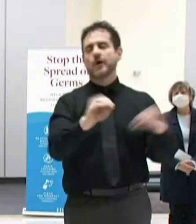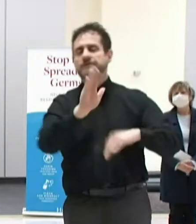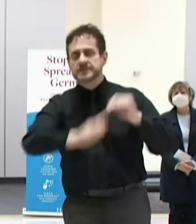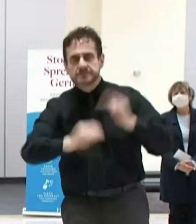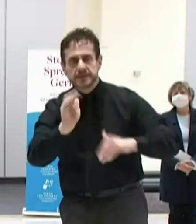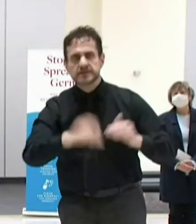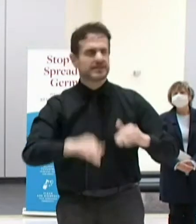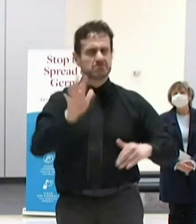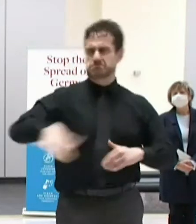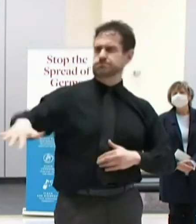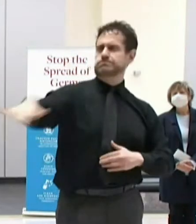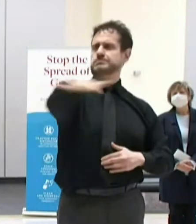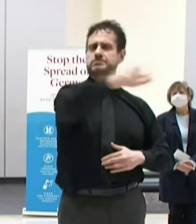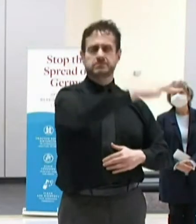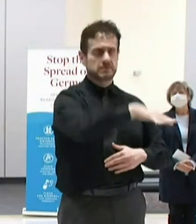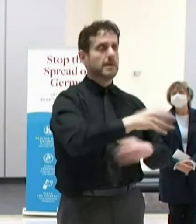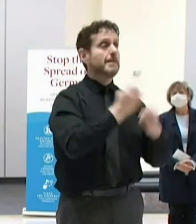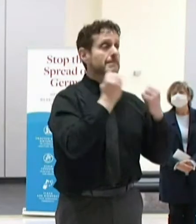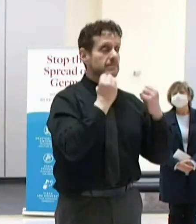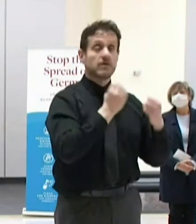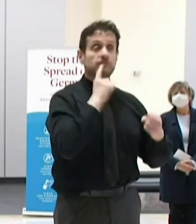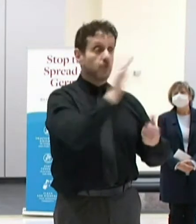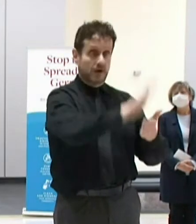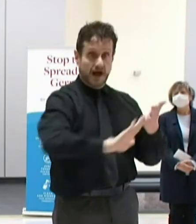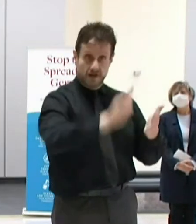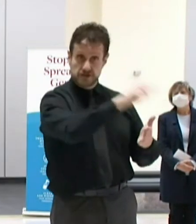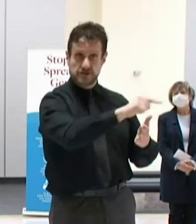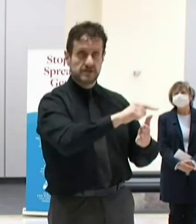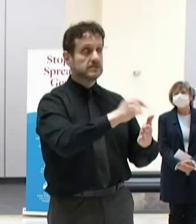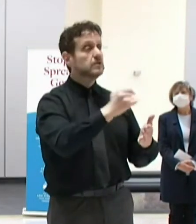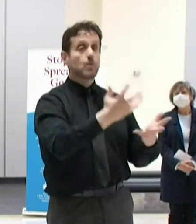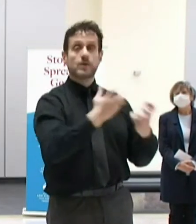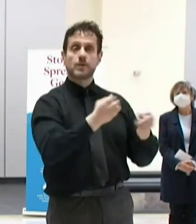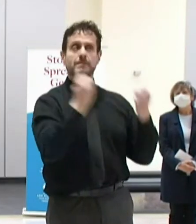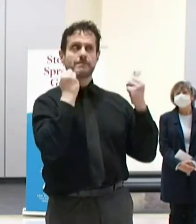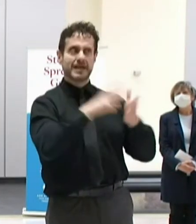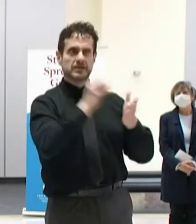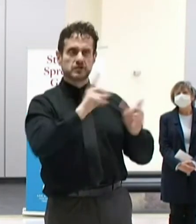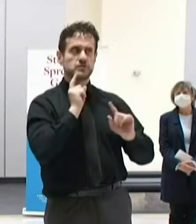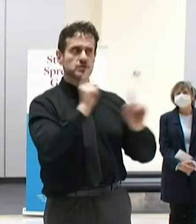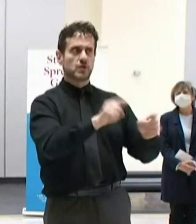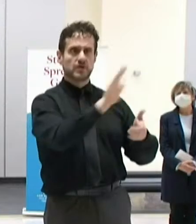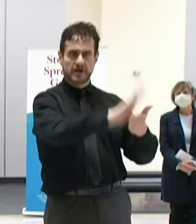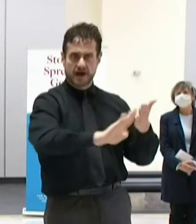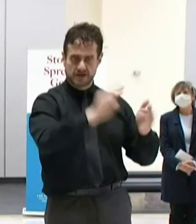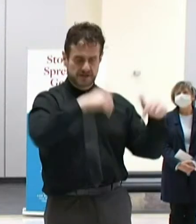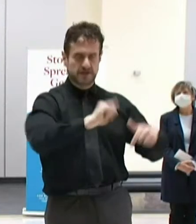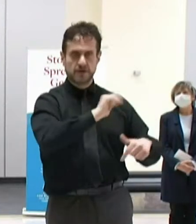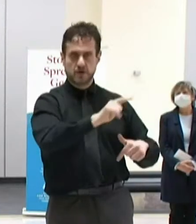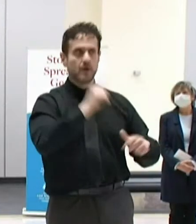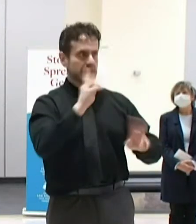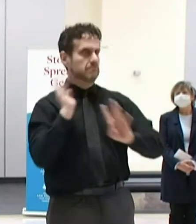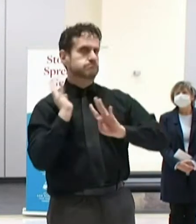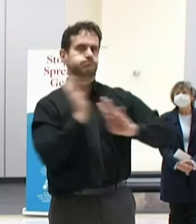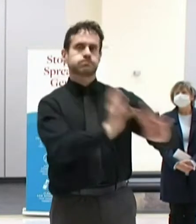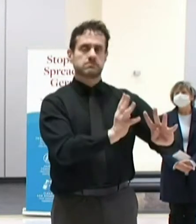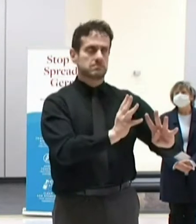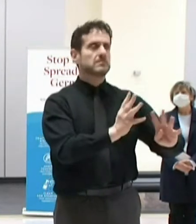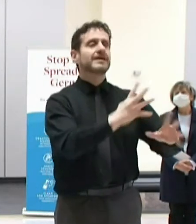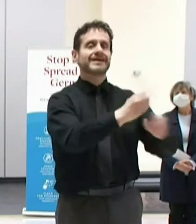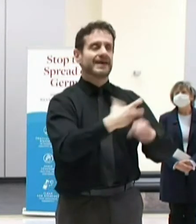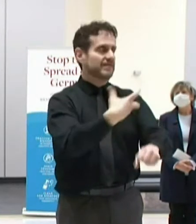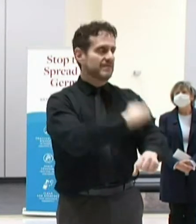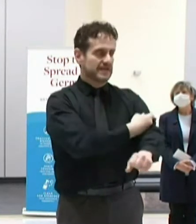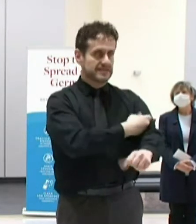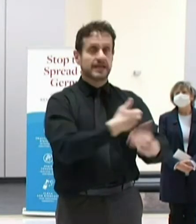year, so that many, many, many students who are at universities in Illinois will get vaccinated before the